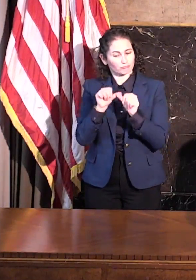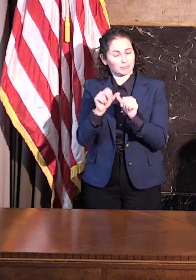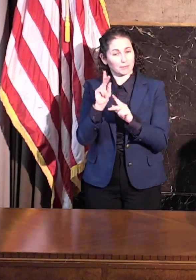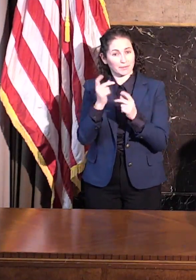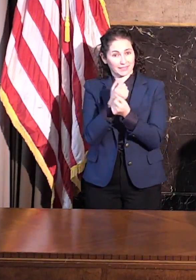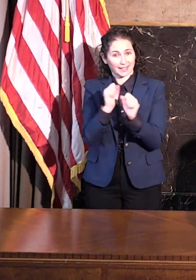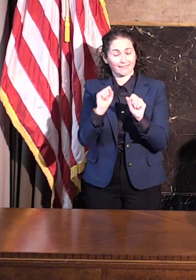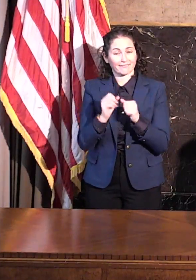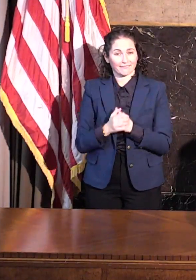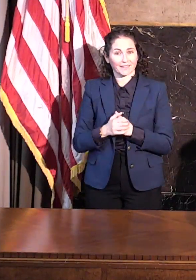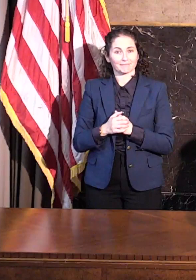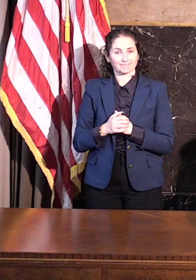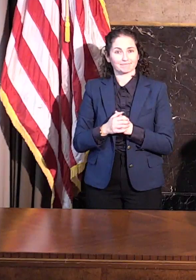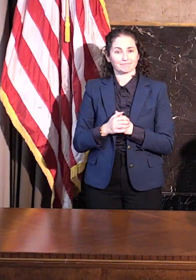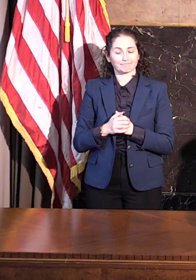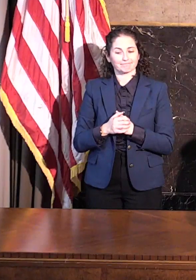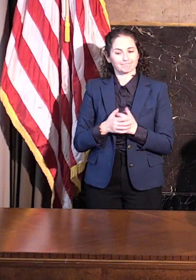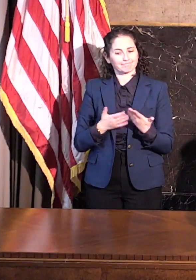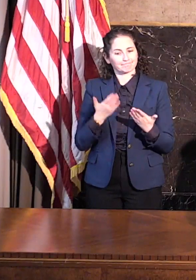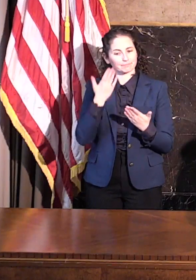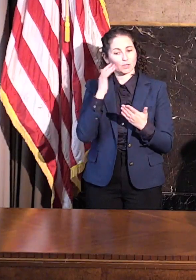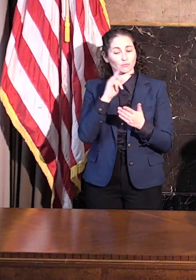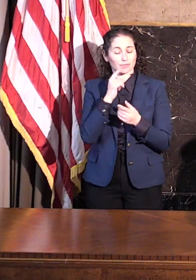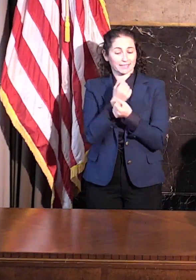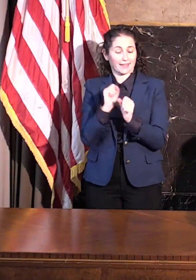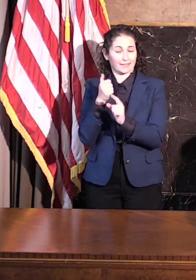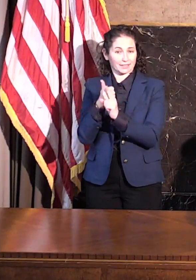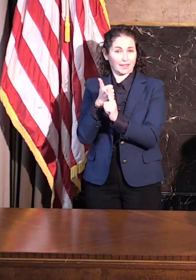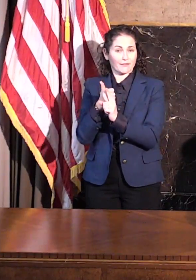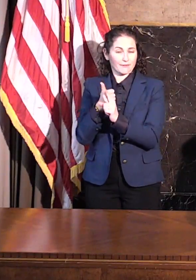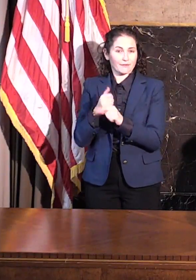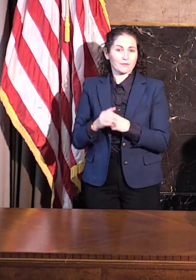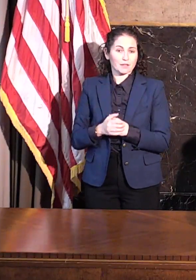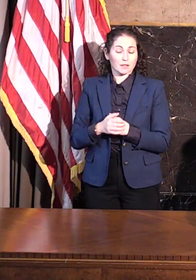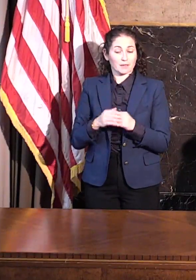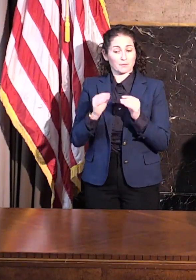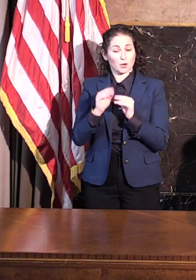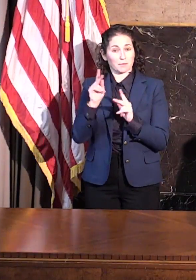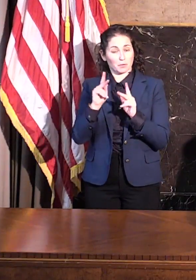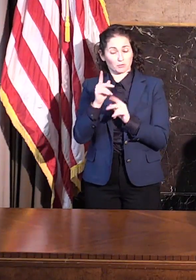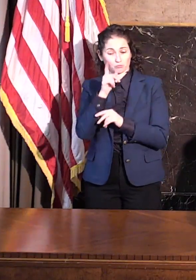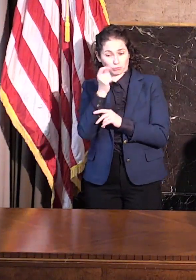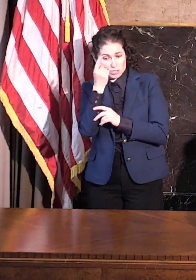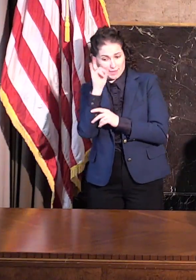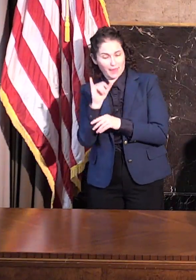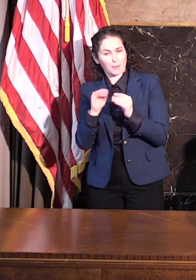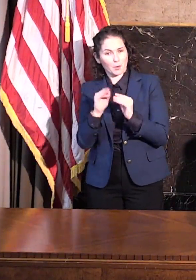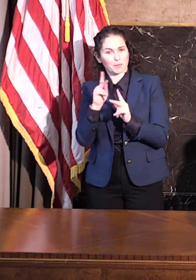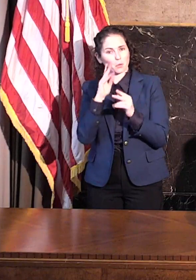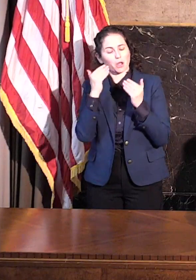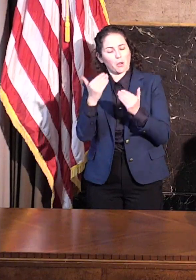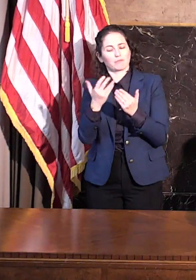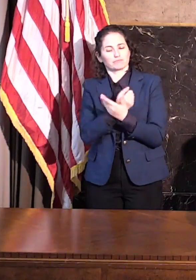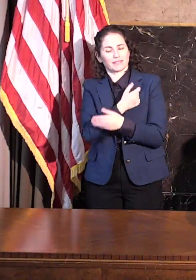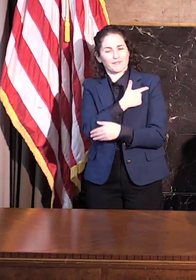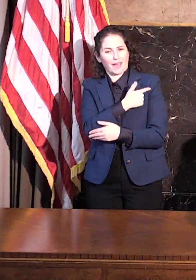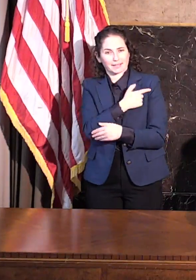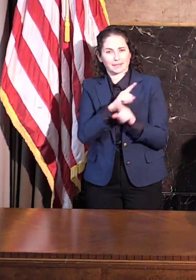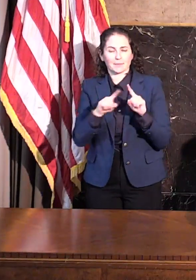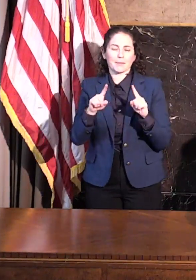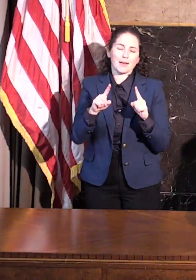of time to happen, and we don't know what that is. And certainly they're using that to learn more about the vaccine, the safety, the efficacy, but also to